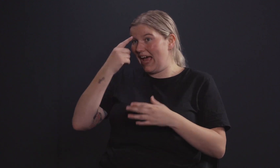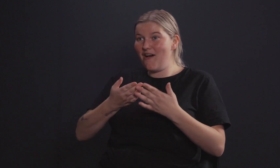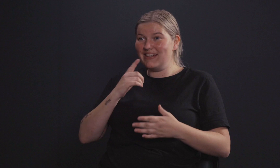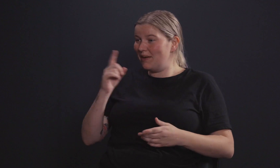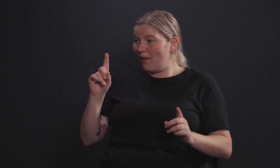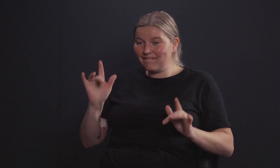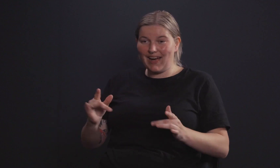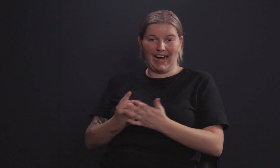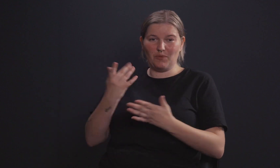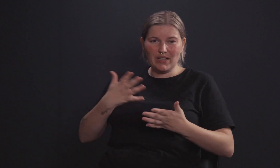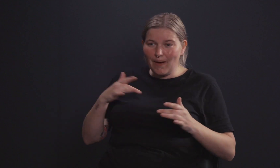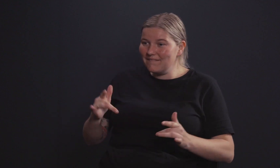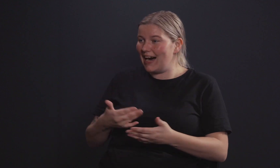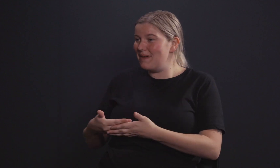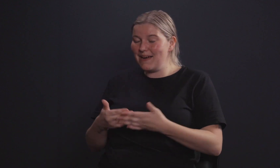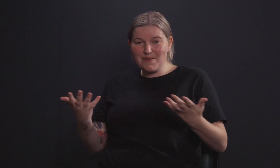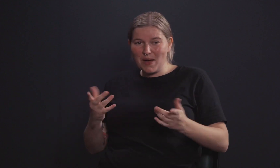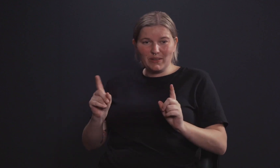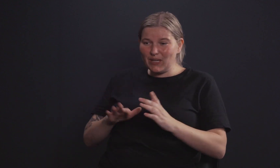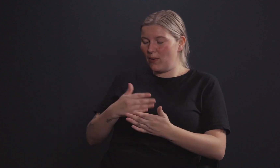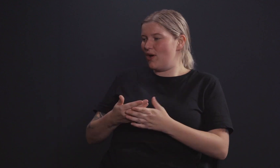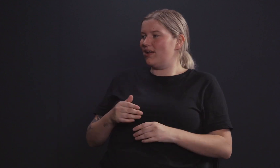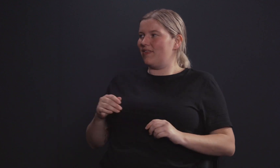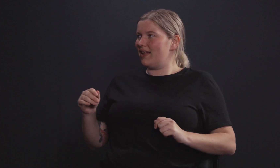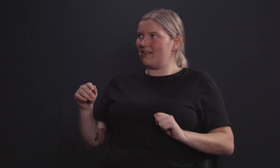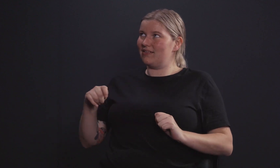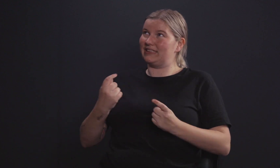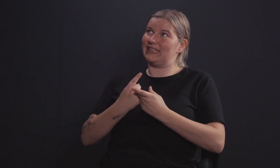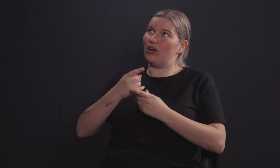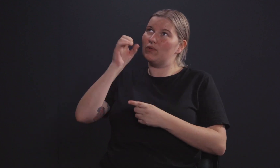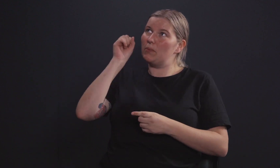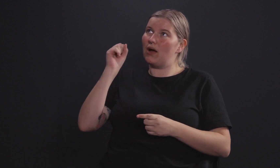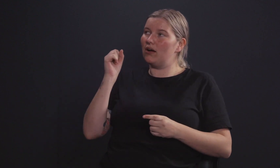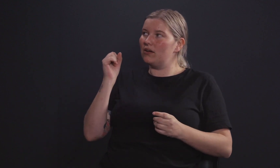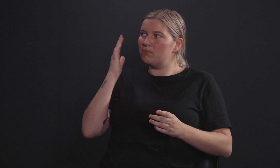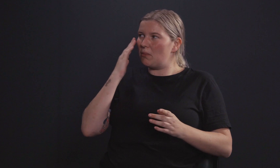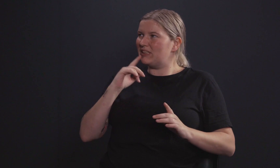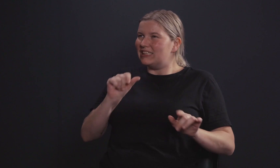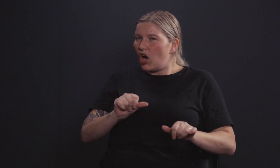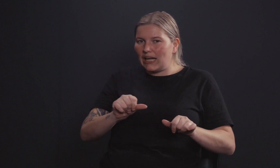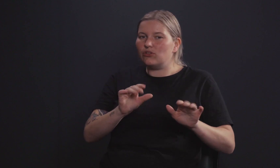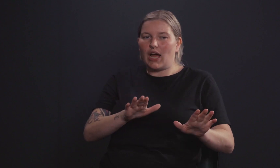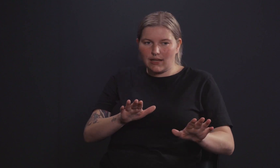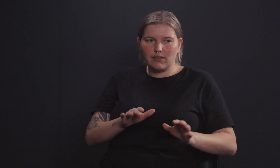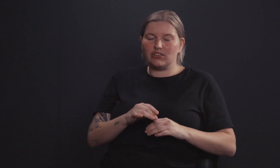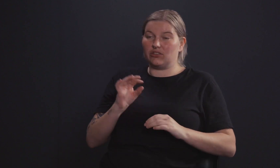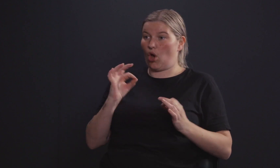"What the fuck happened? Where's my fucking baby? What the fuck is going on?" Then Mum tried to calm me down and tell me that everything was fine, but no